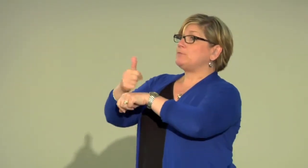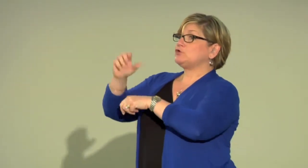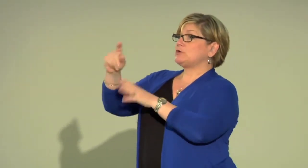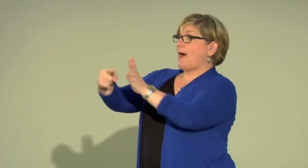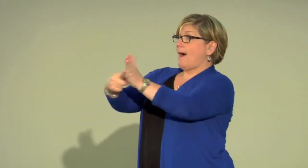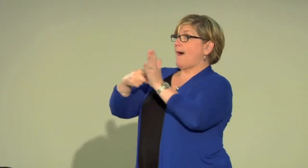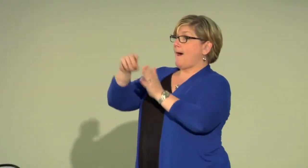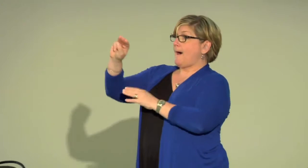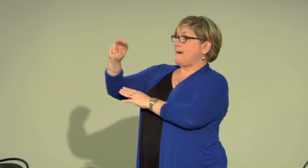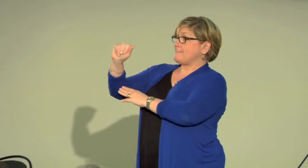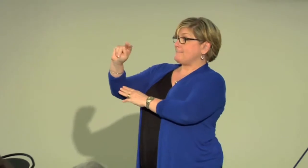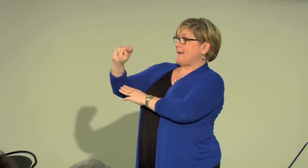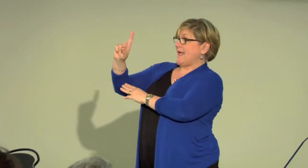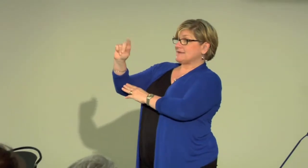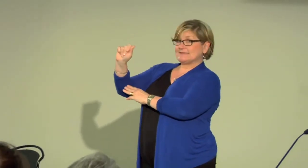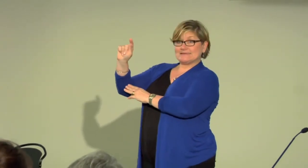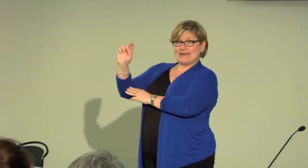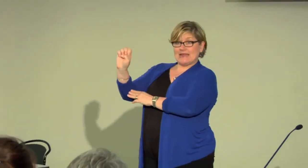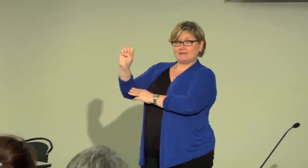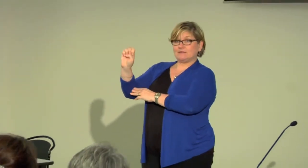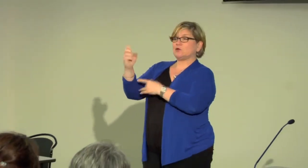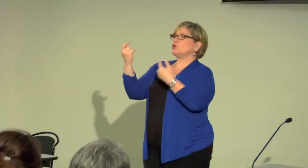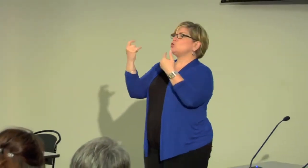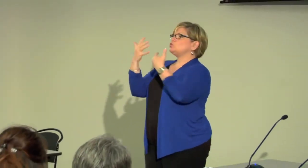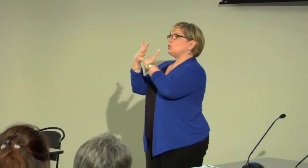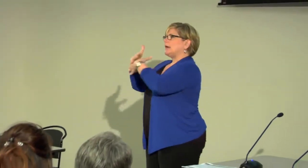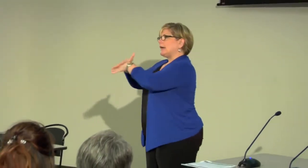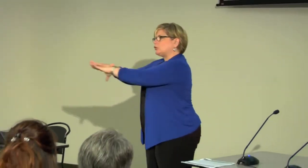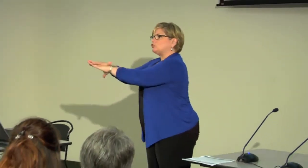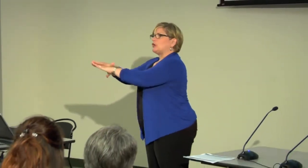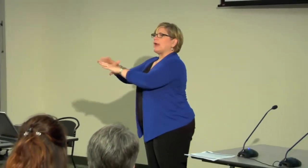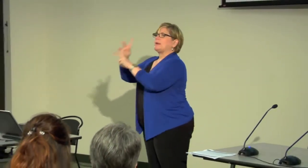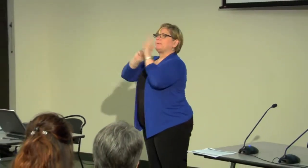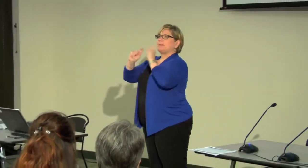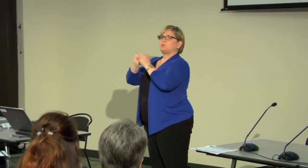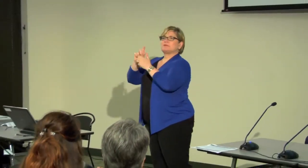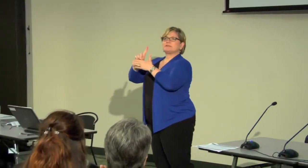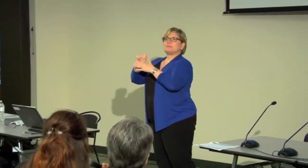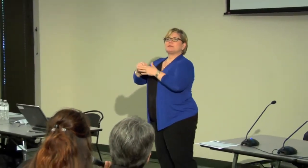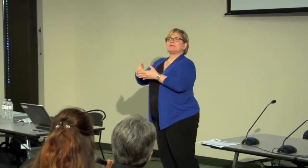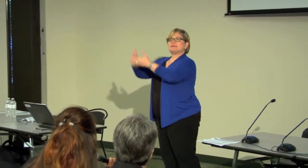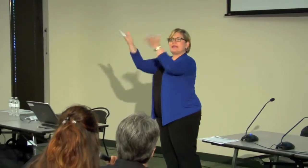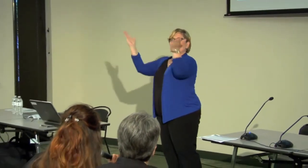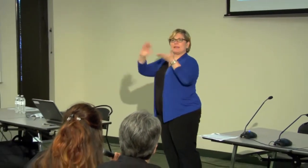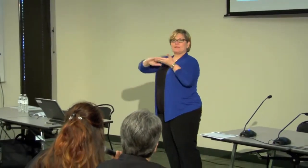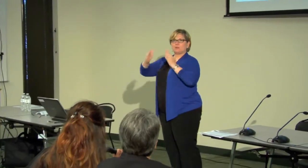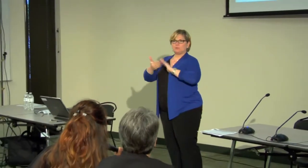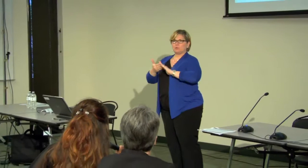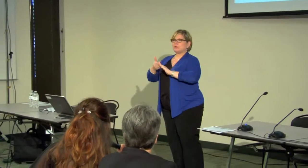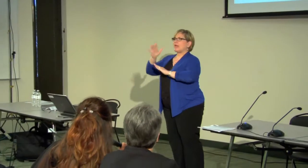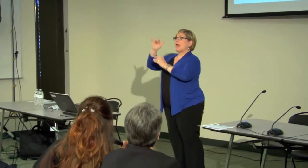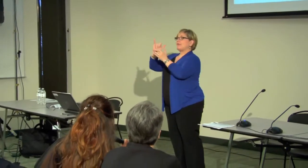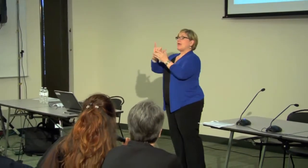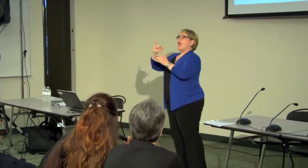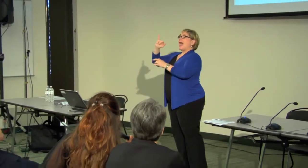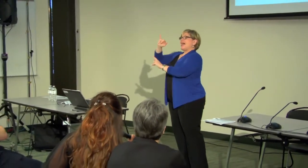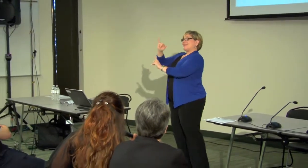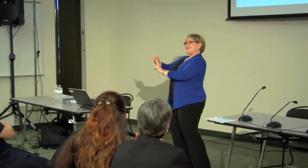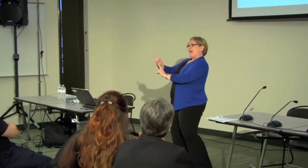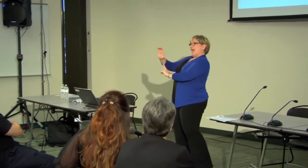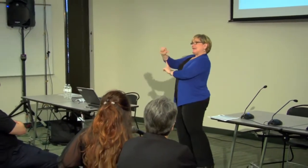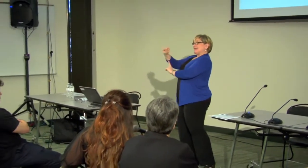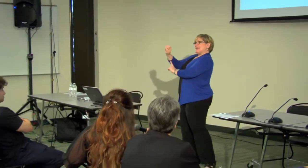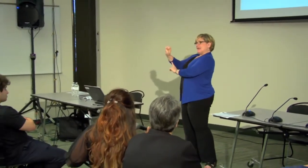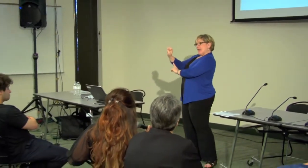So instead of segregating them, they set a mandate to integrate people with disabilities out in the